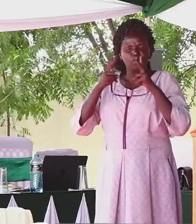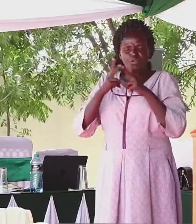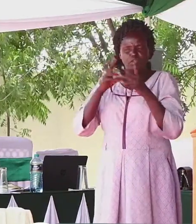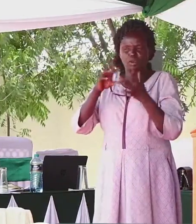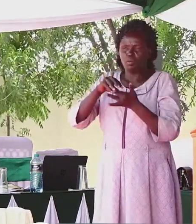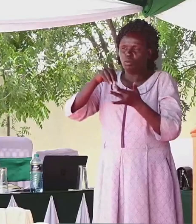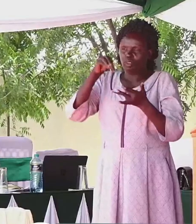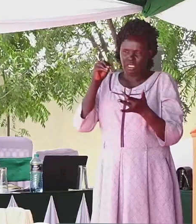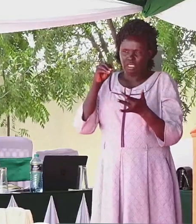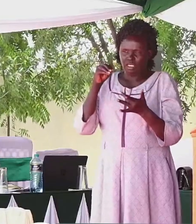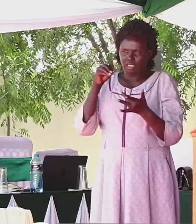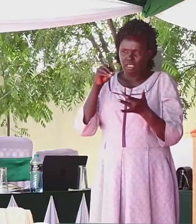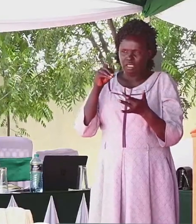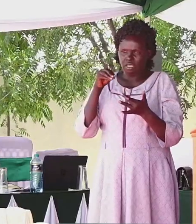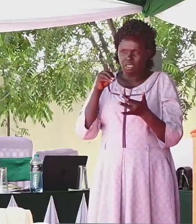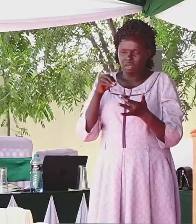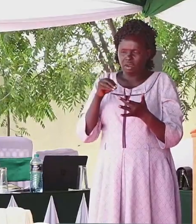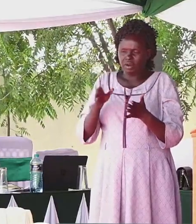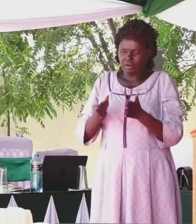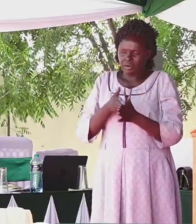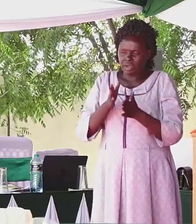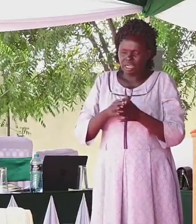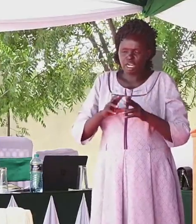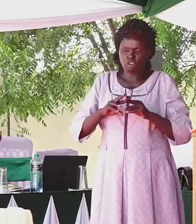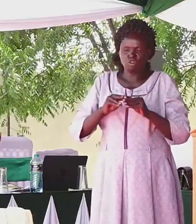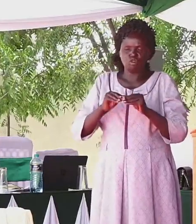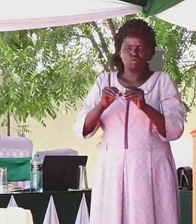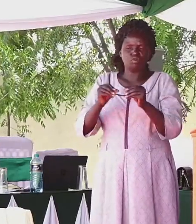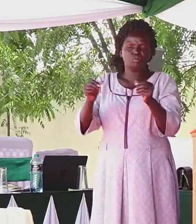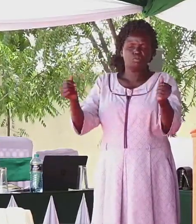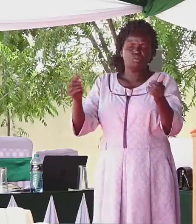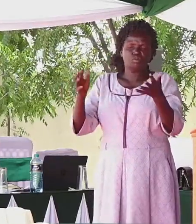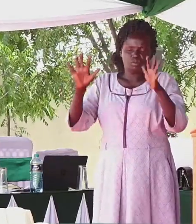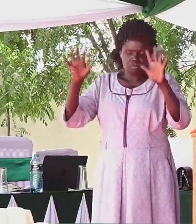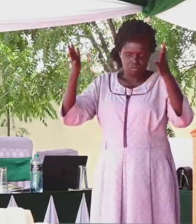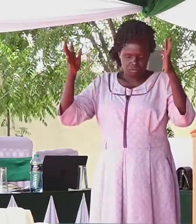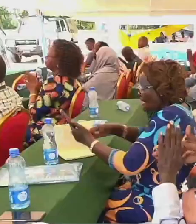runs smoothly. Can we appreciate that group again?